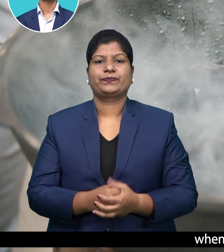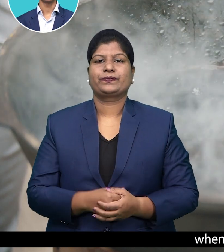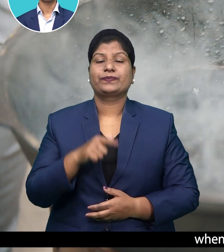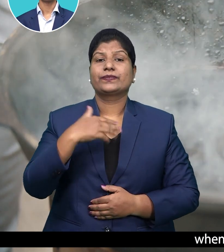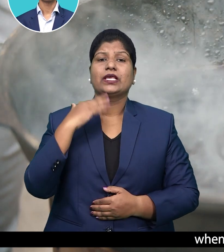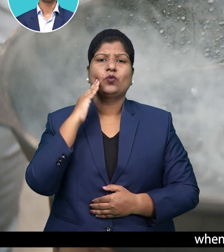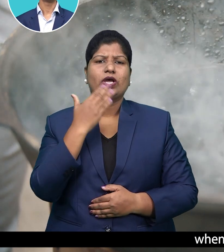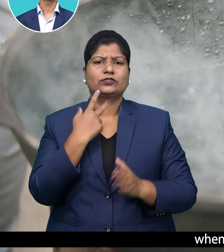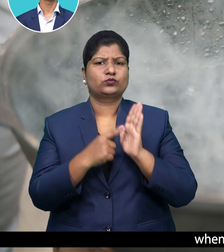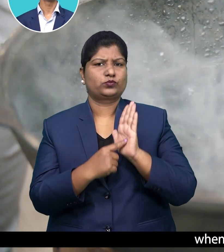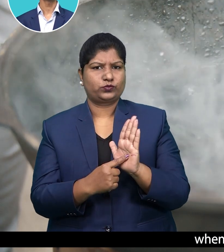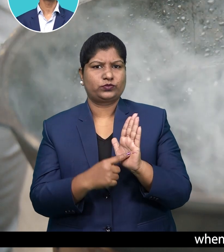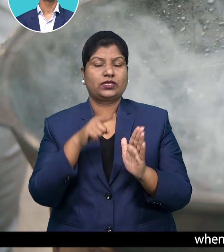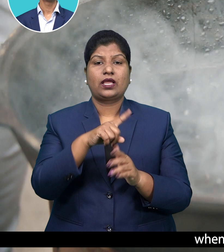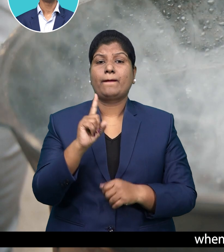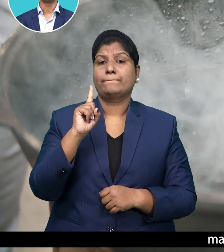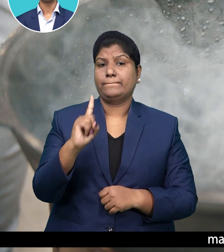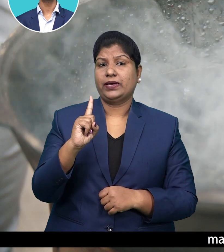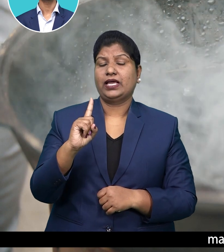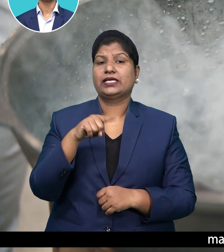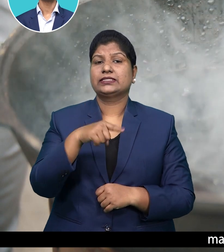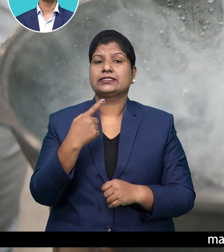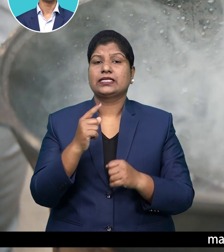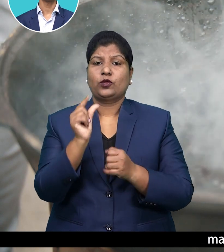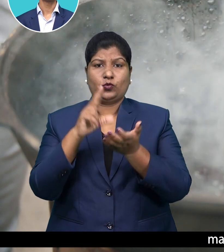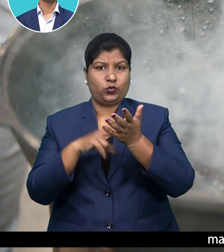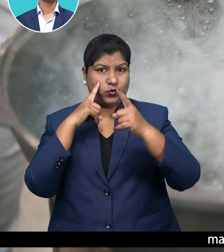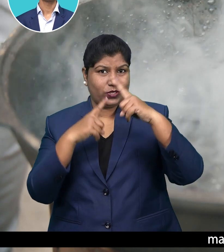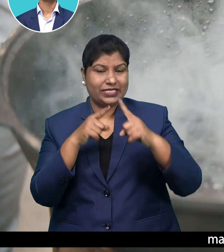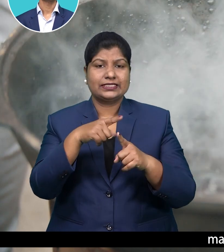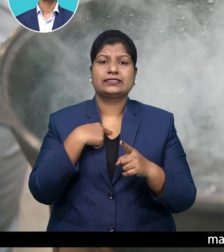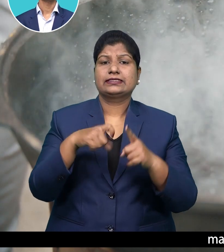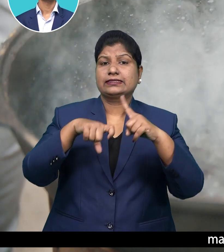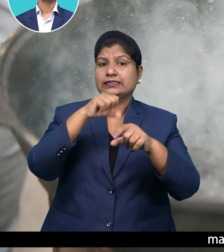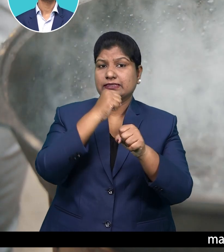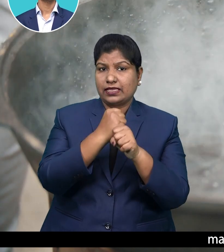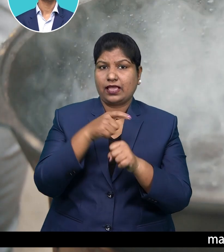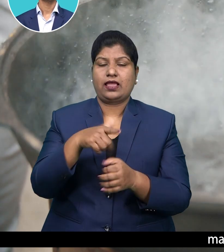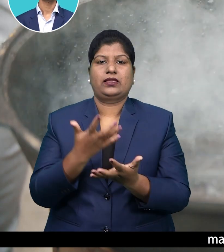when expressed per unit mass of a substance,